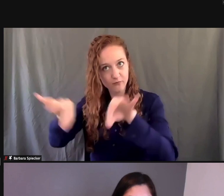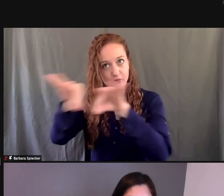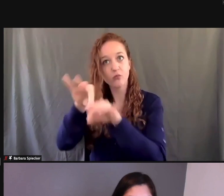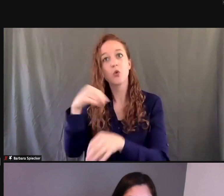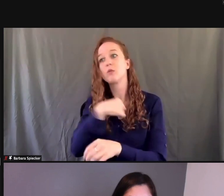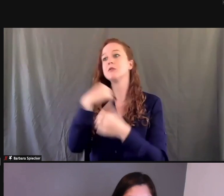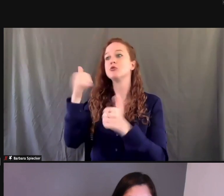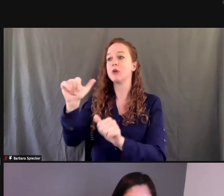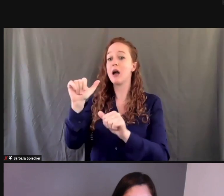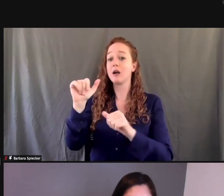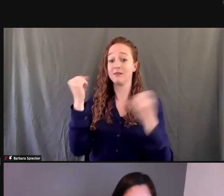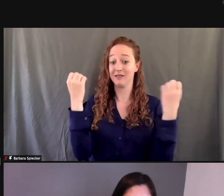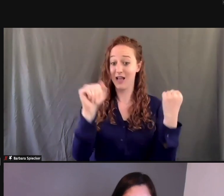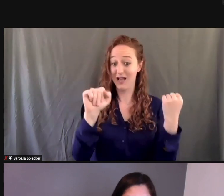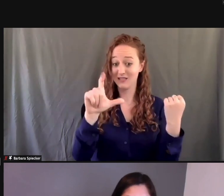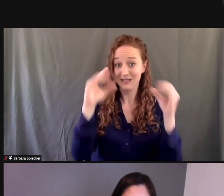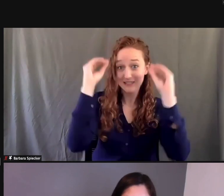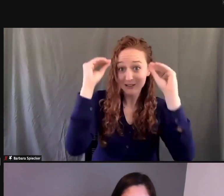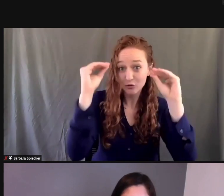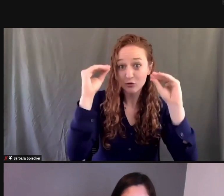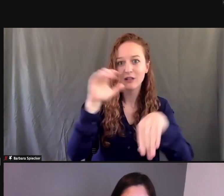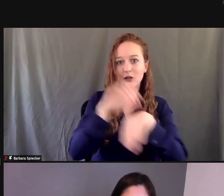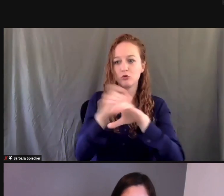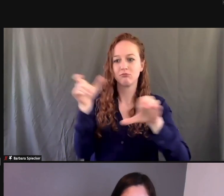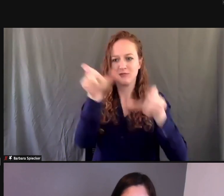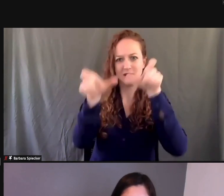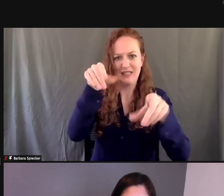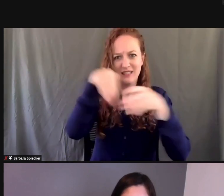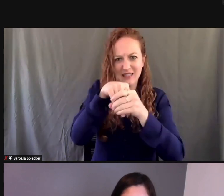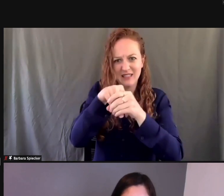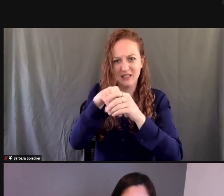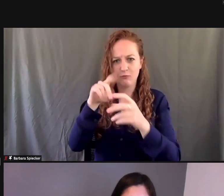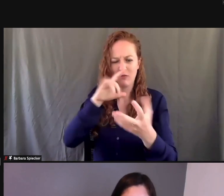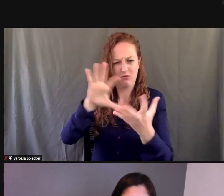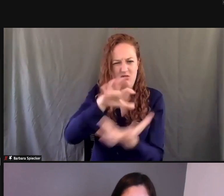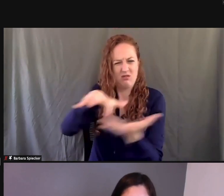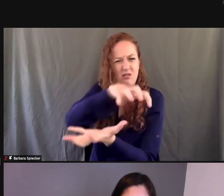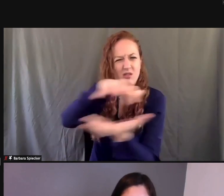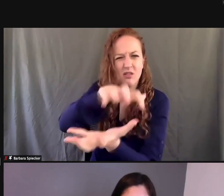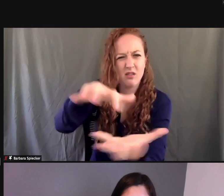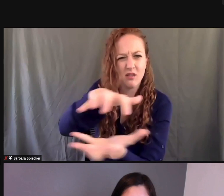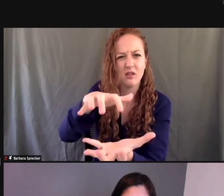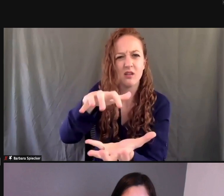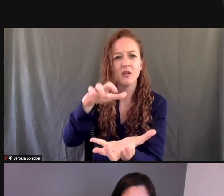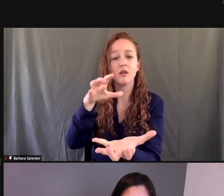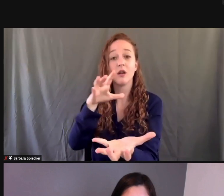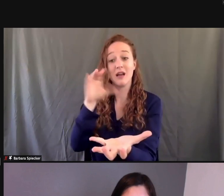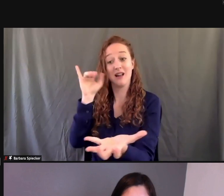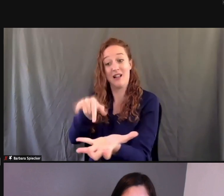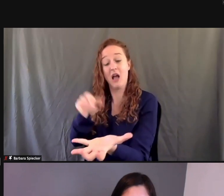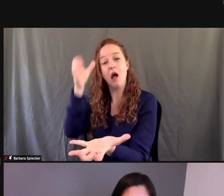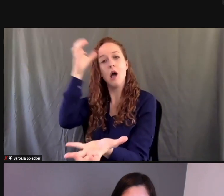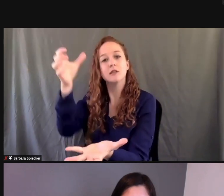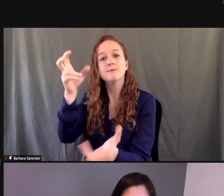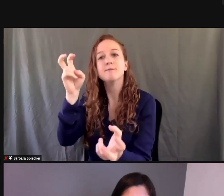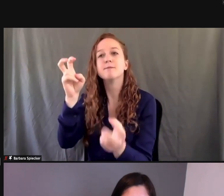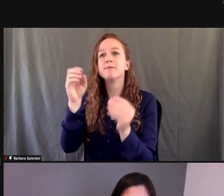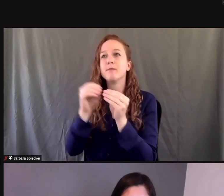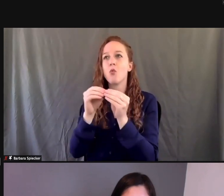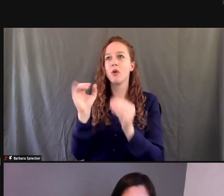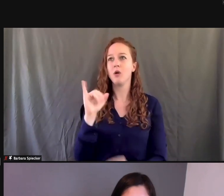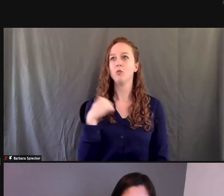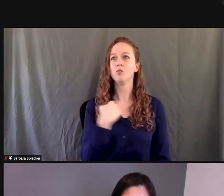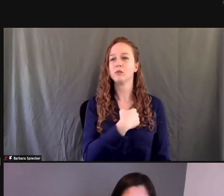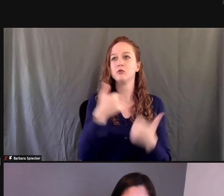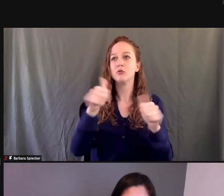of language, which would be ASL for some people, using ASL, having that conversation, and the goal would be